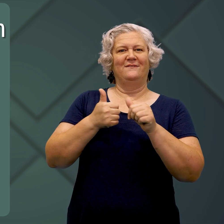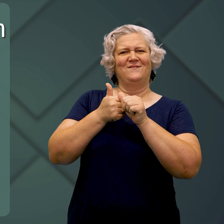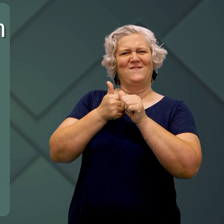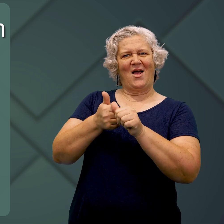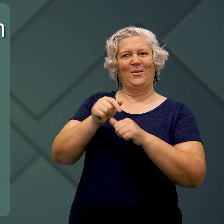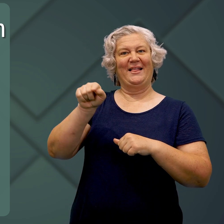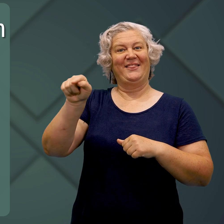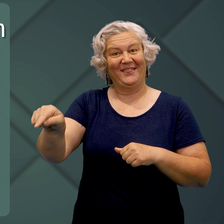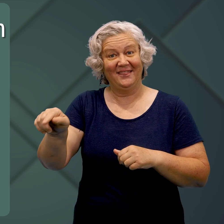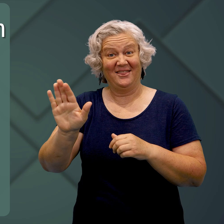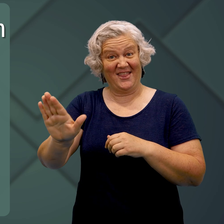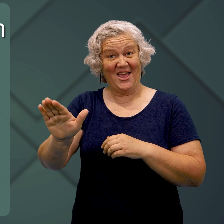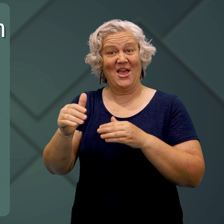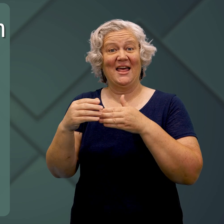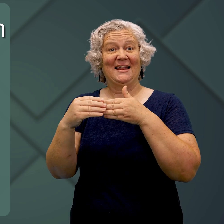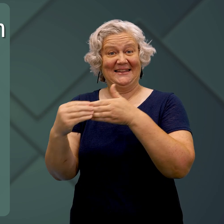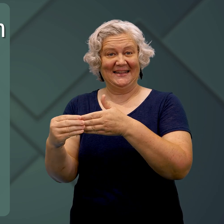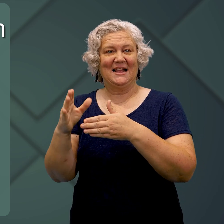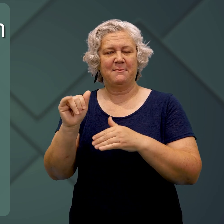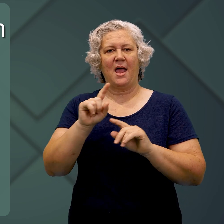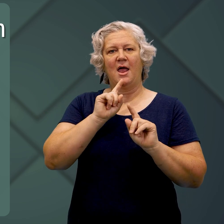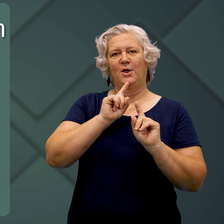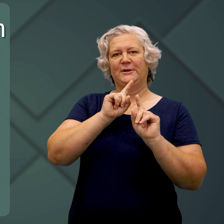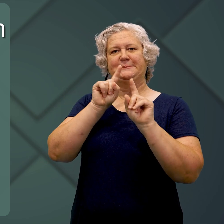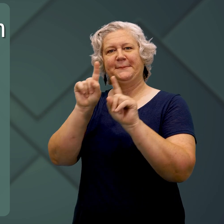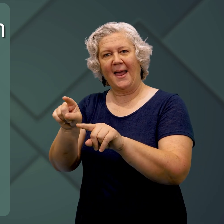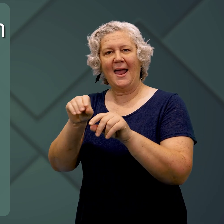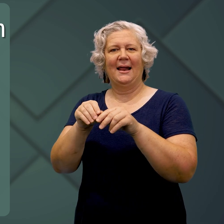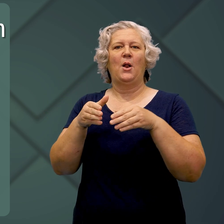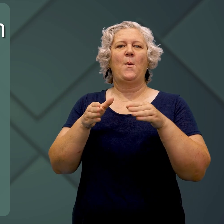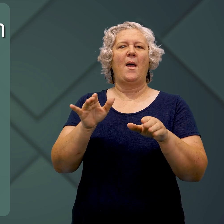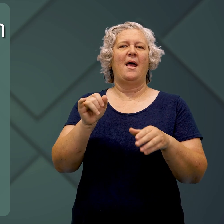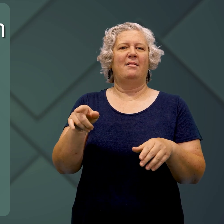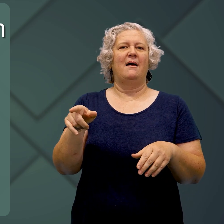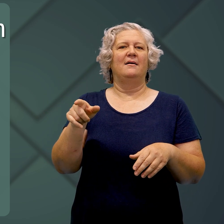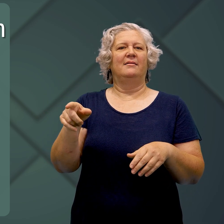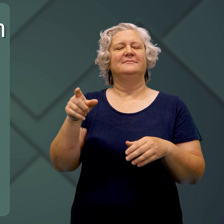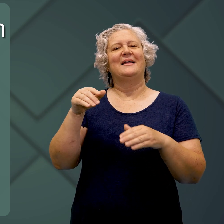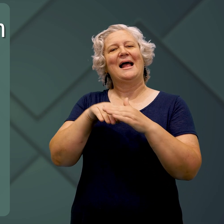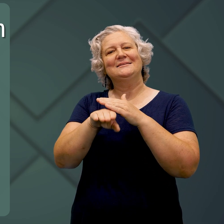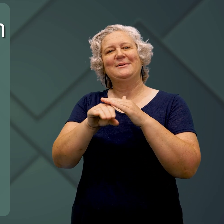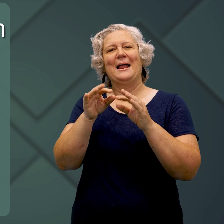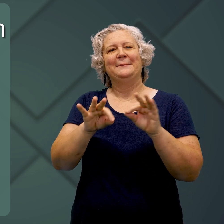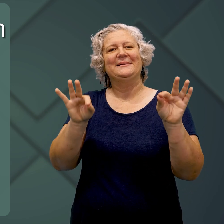the other partner's lead by responding in a way that is accessible and meaningful to them.